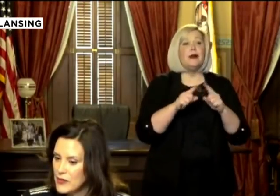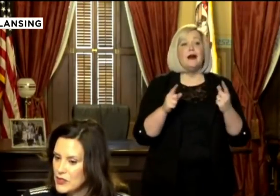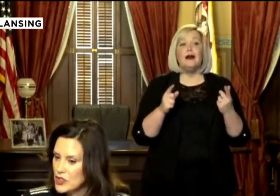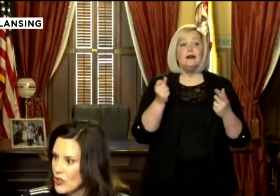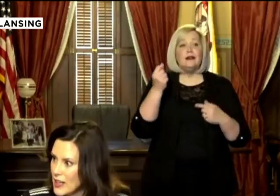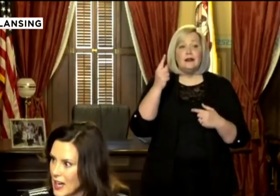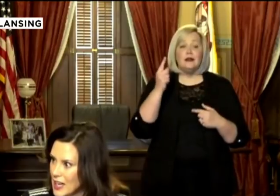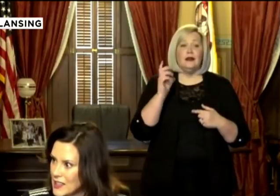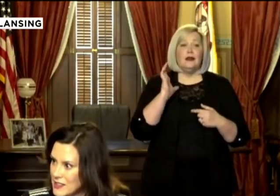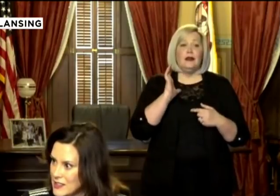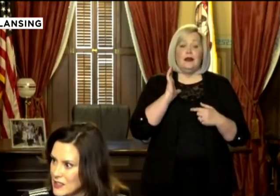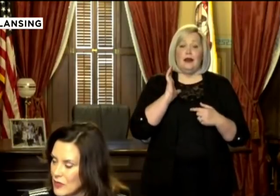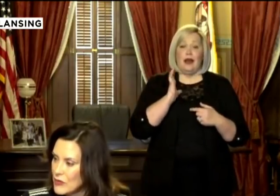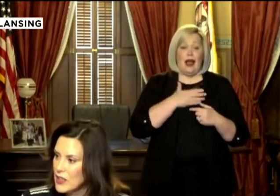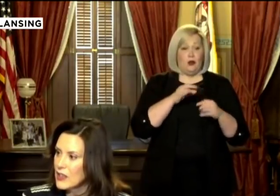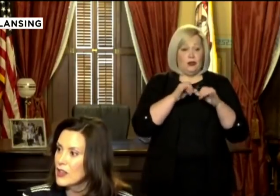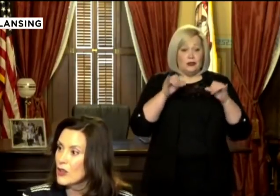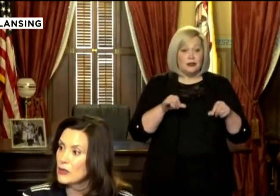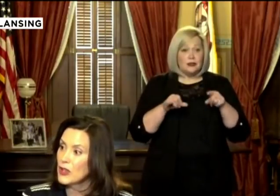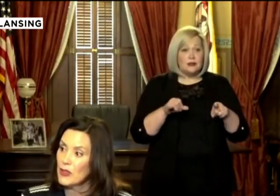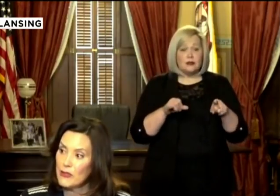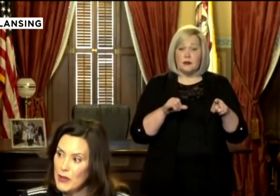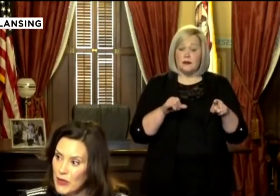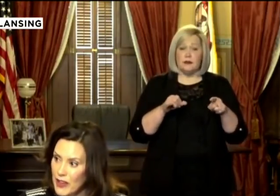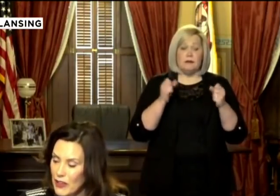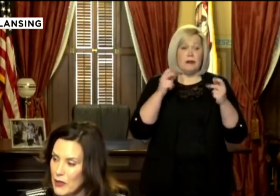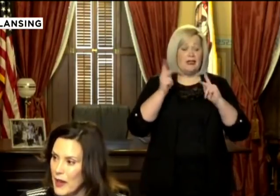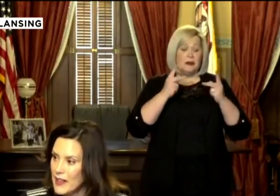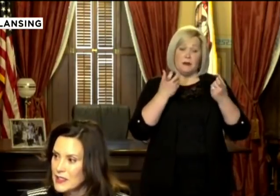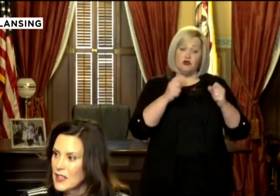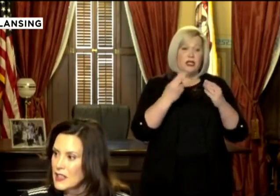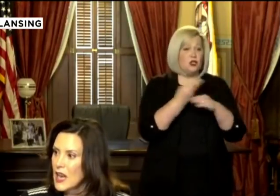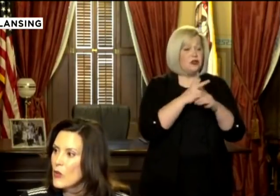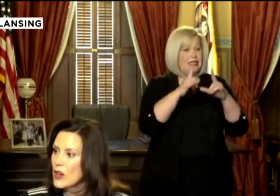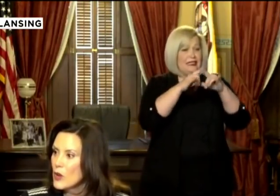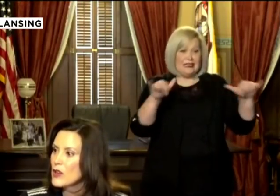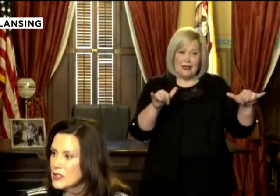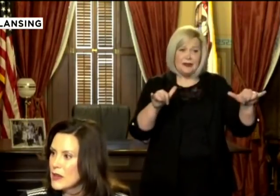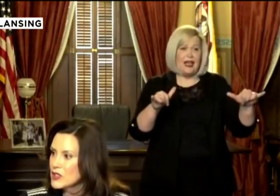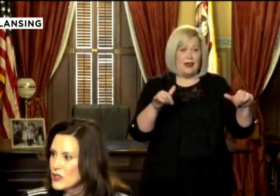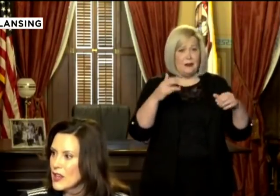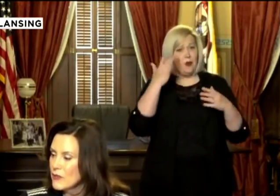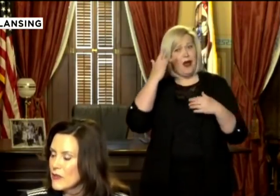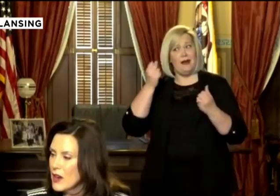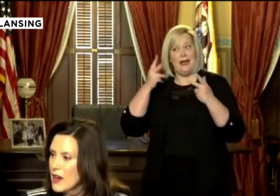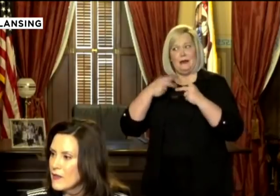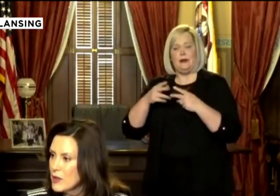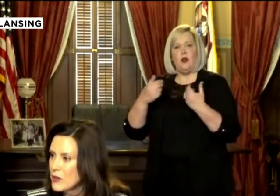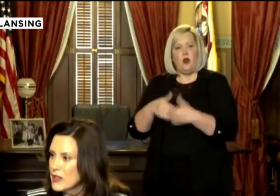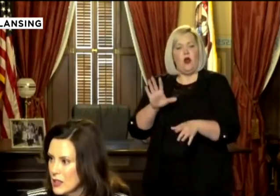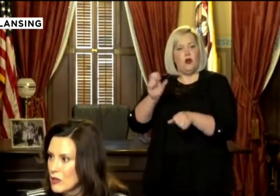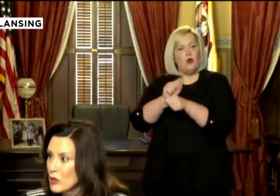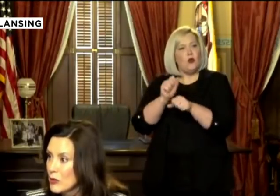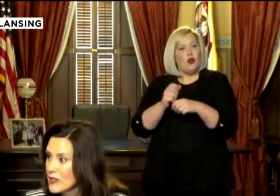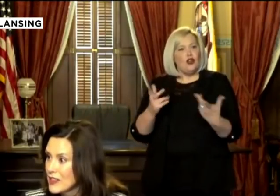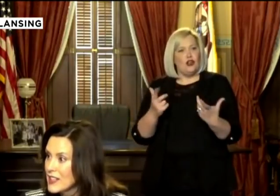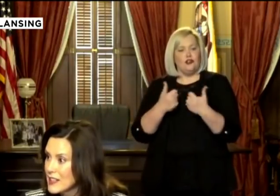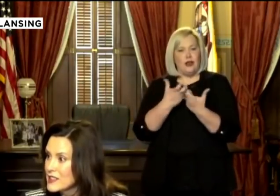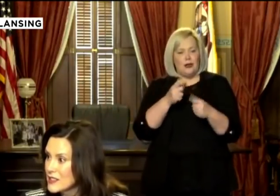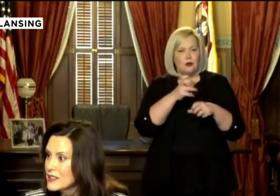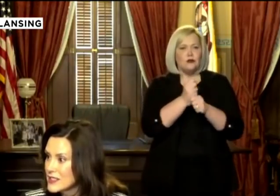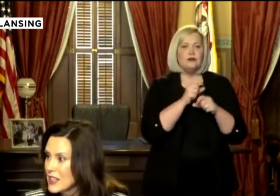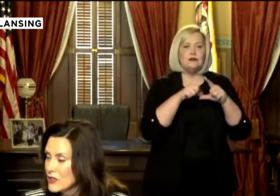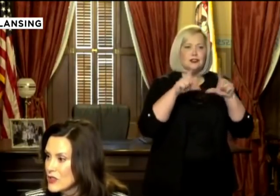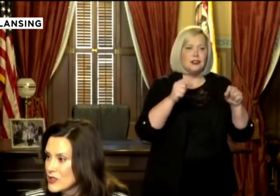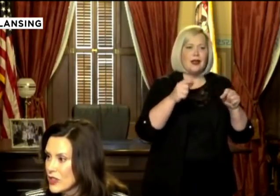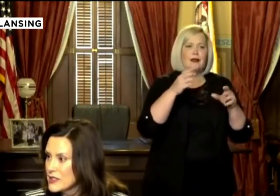incredible strain on the system, the incredible number of people that are impacted, and we're going to work to make sure that people get the unemployment that